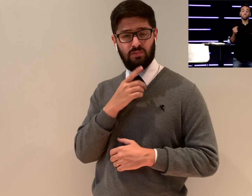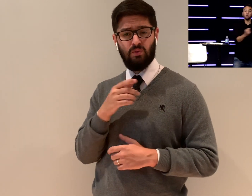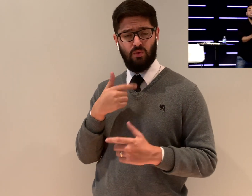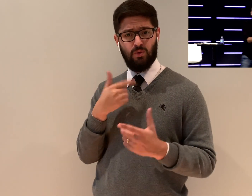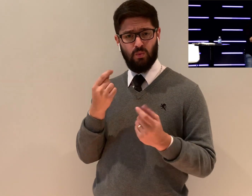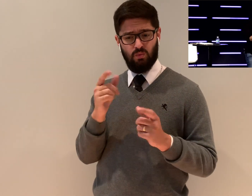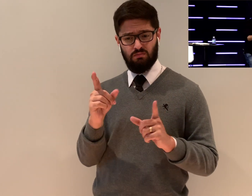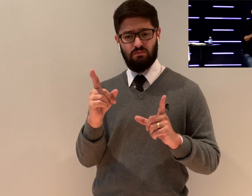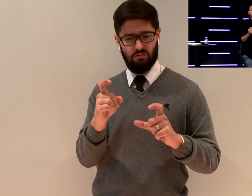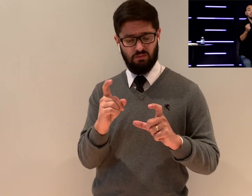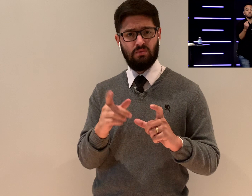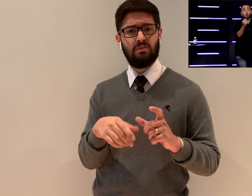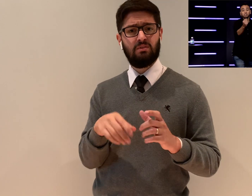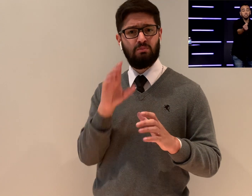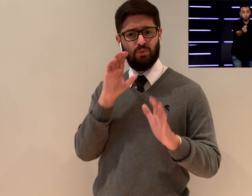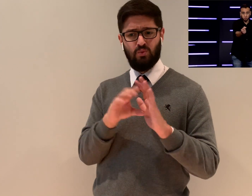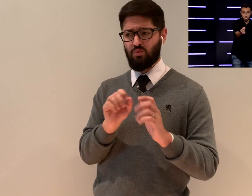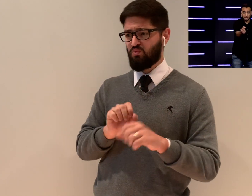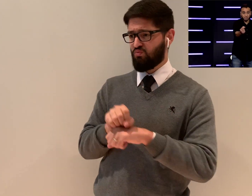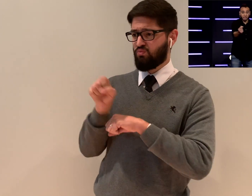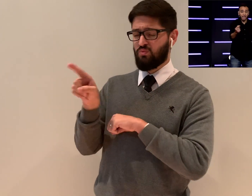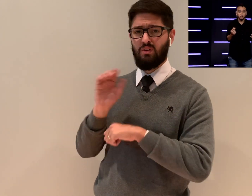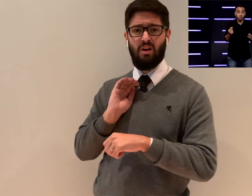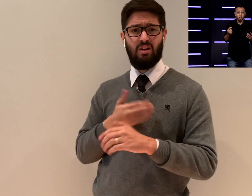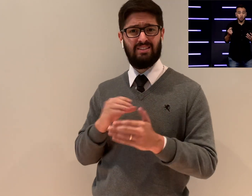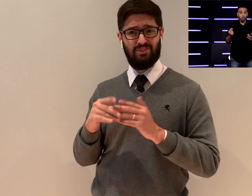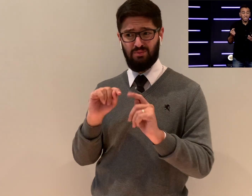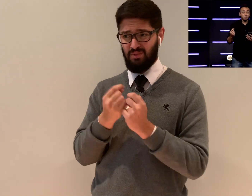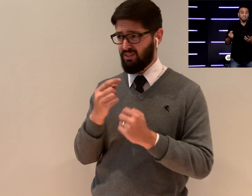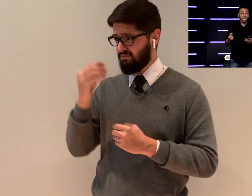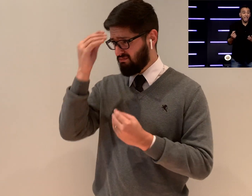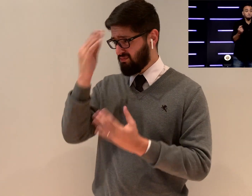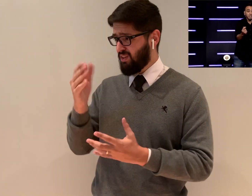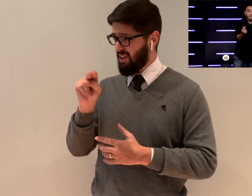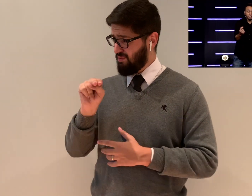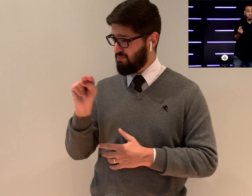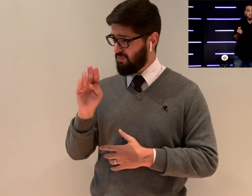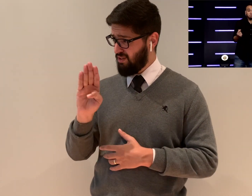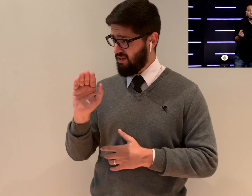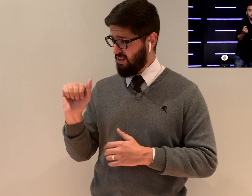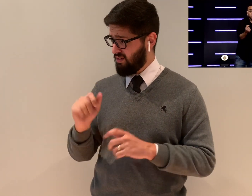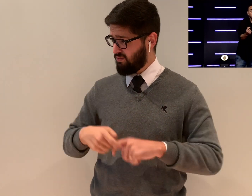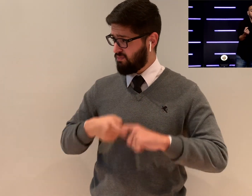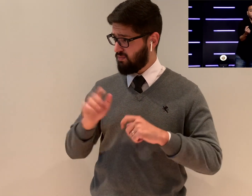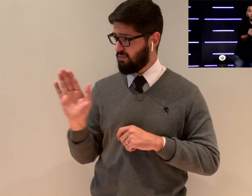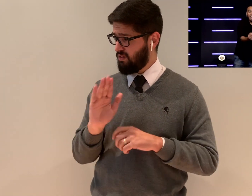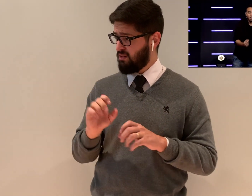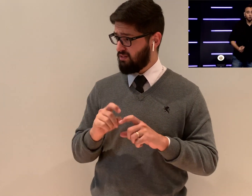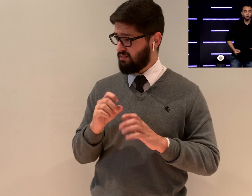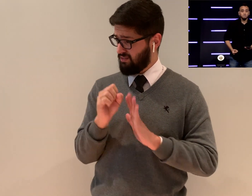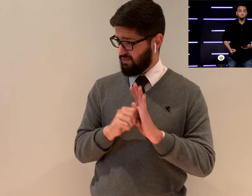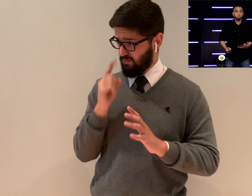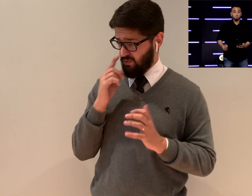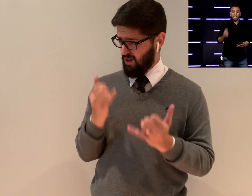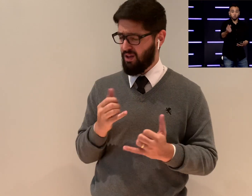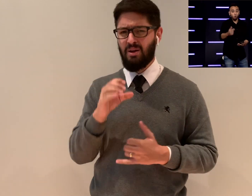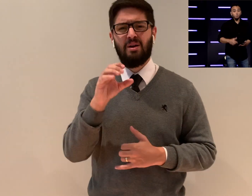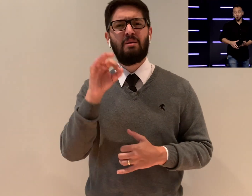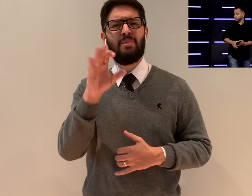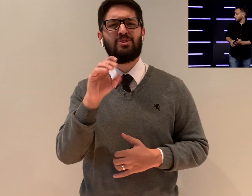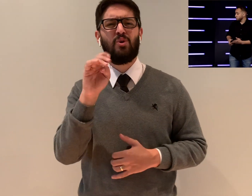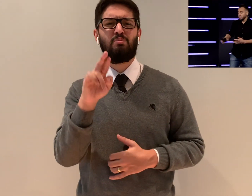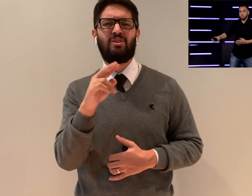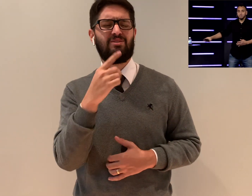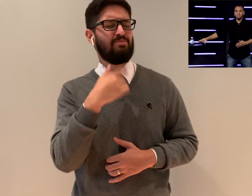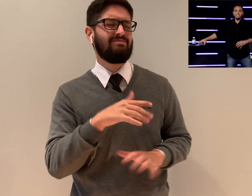I screenshot it and I sent it to our leadership team. And I said, guys, look, even the NBA is suspending their season for now. Pastor